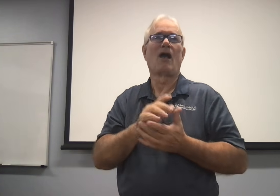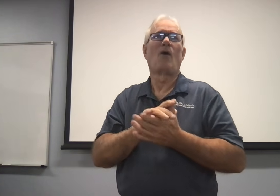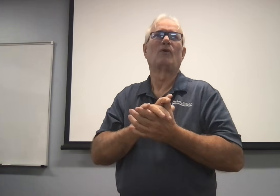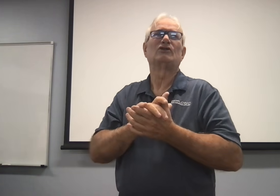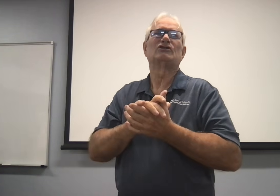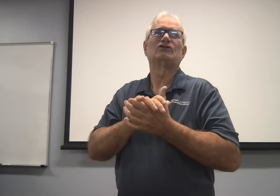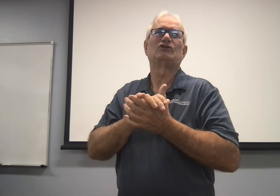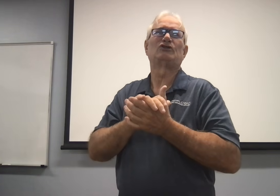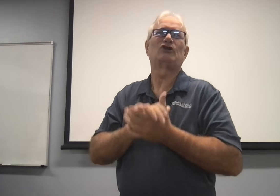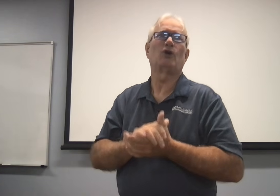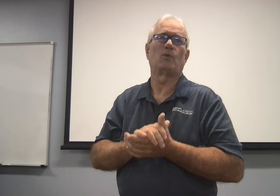voice for what you say. Shoot!